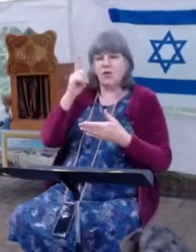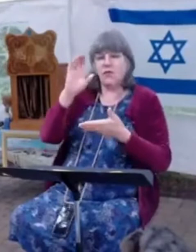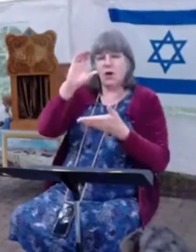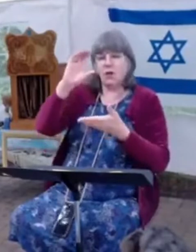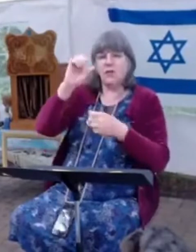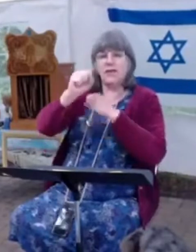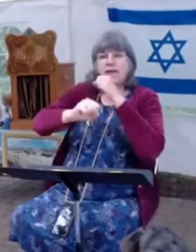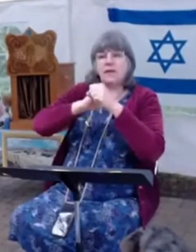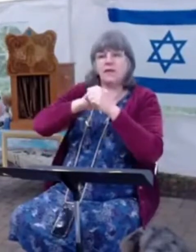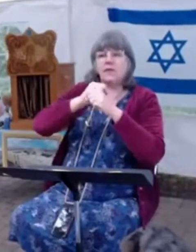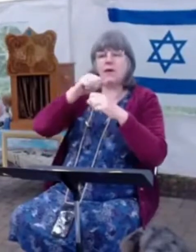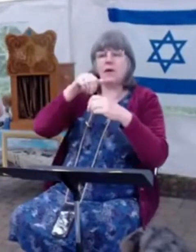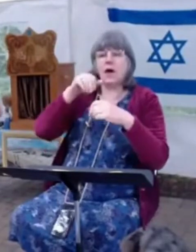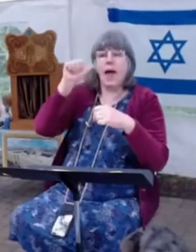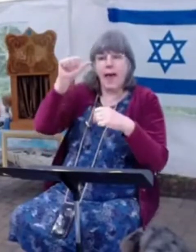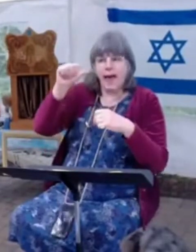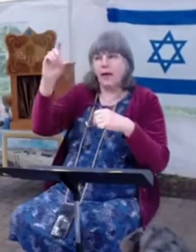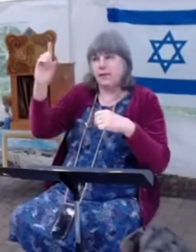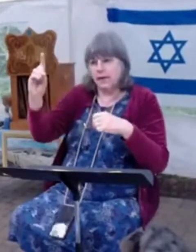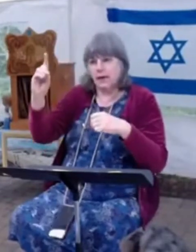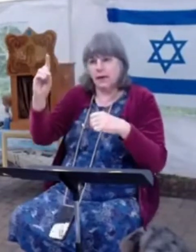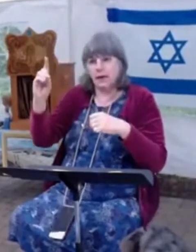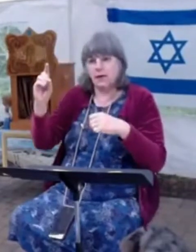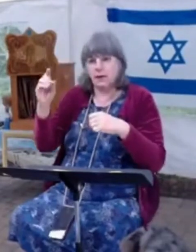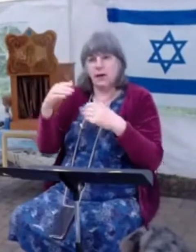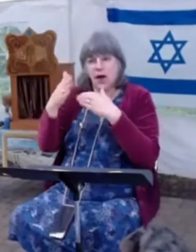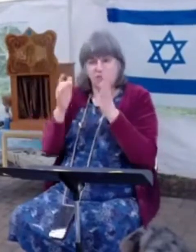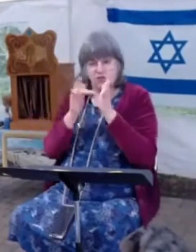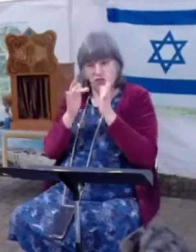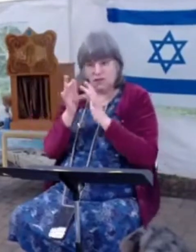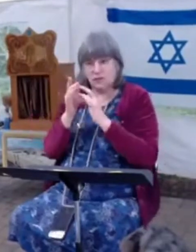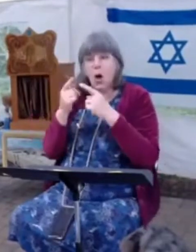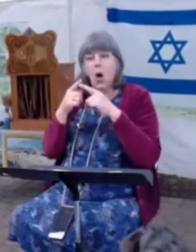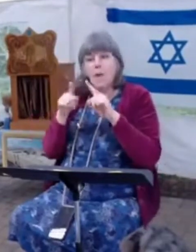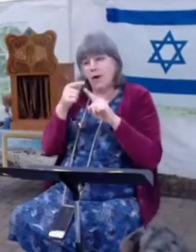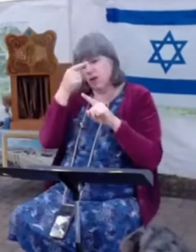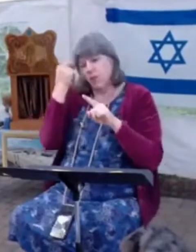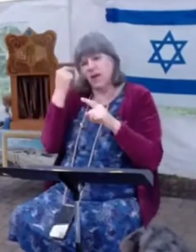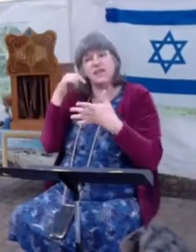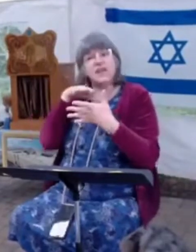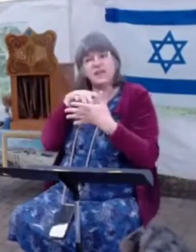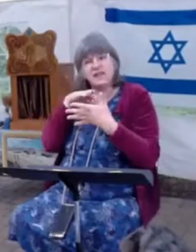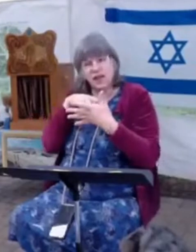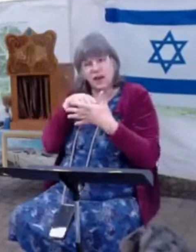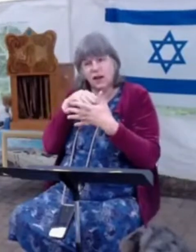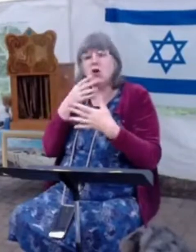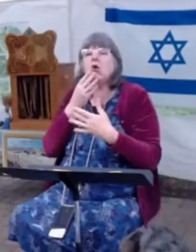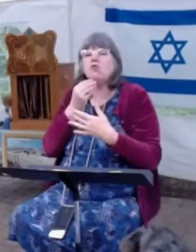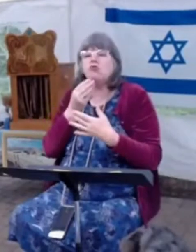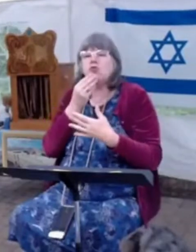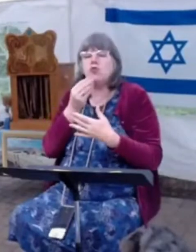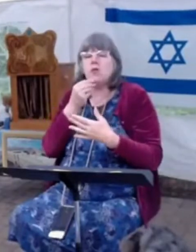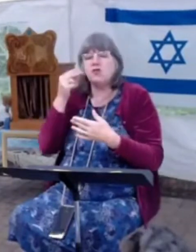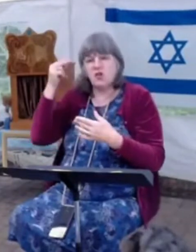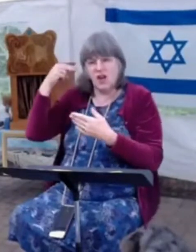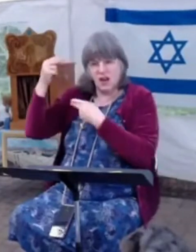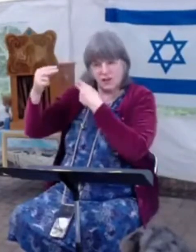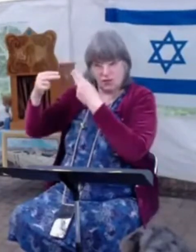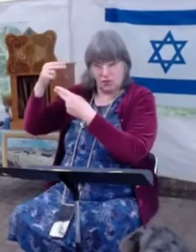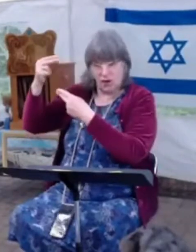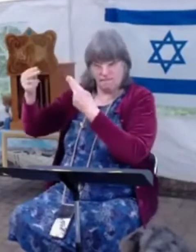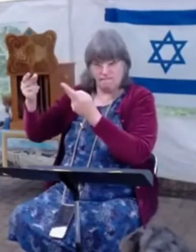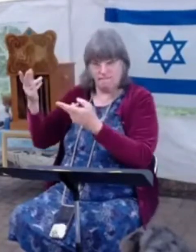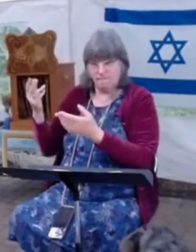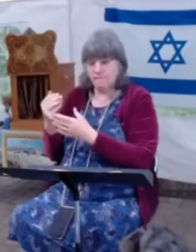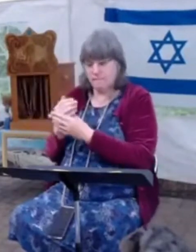AD, CE. So my point is not about the pillars, really, but they wanted to make sure that in case